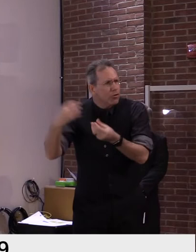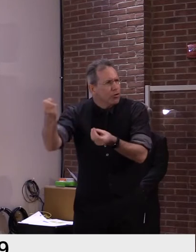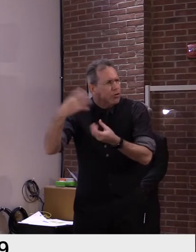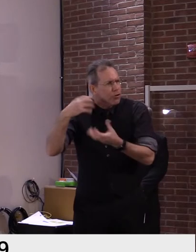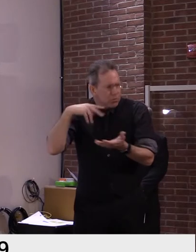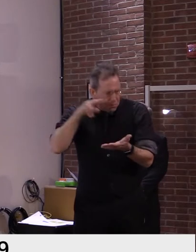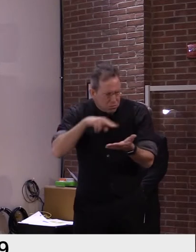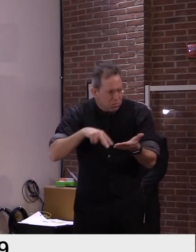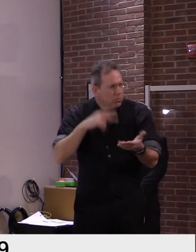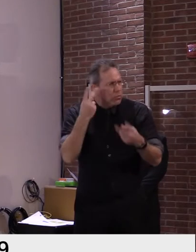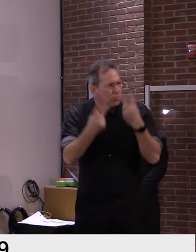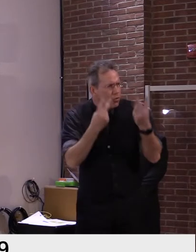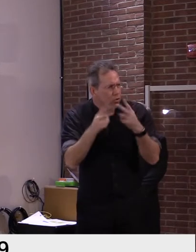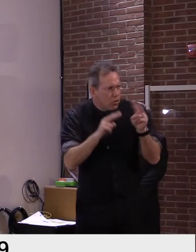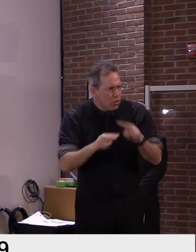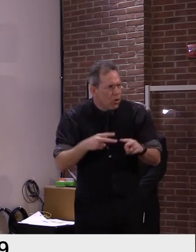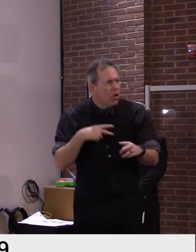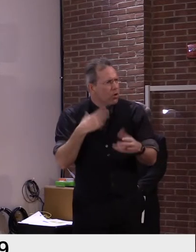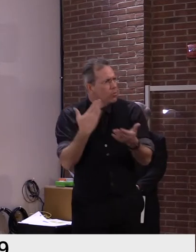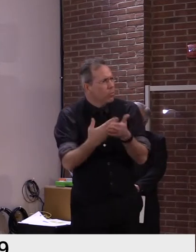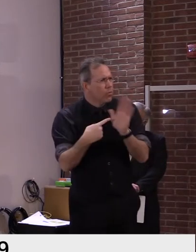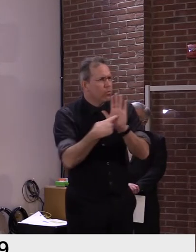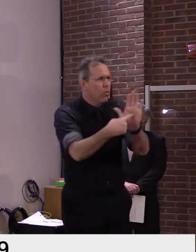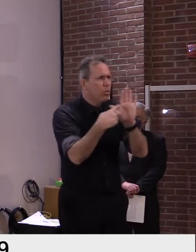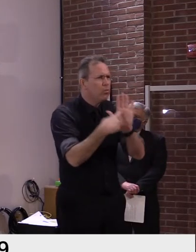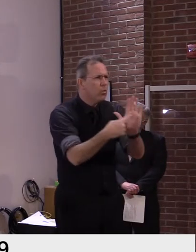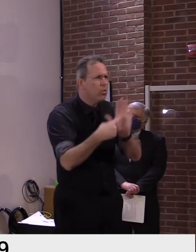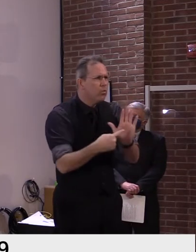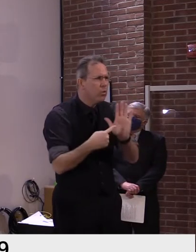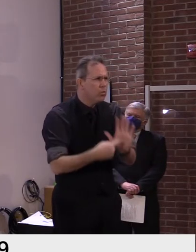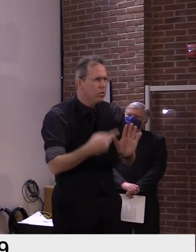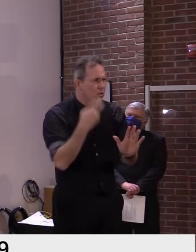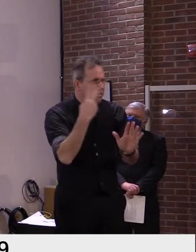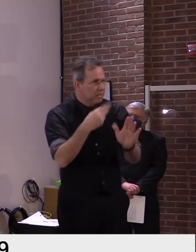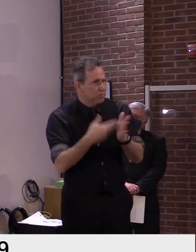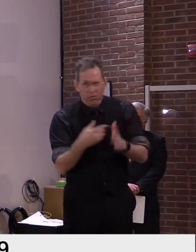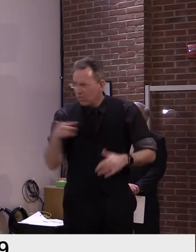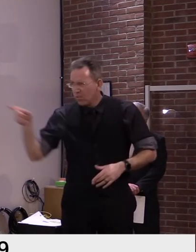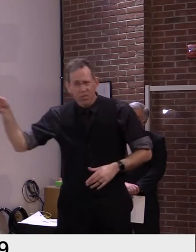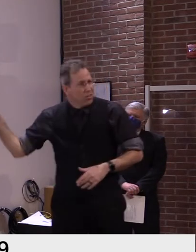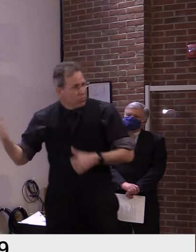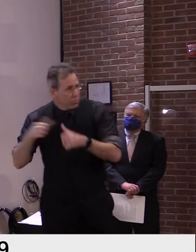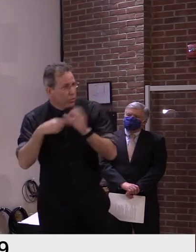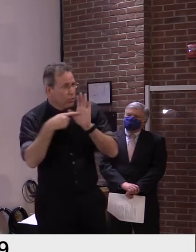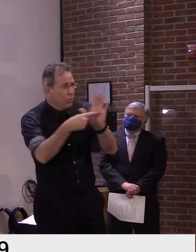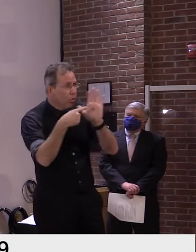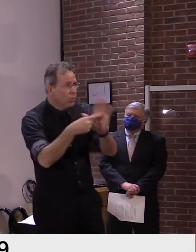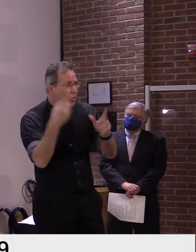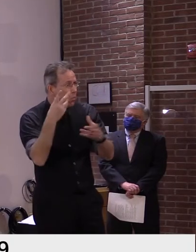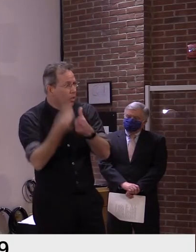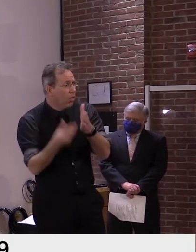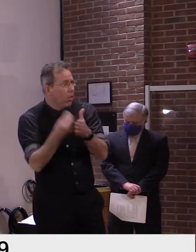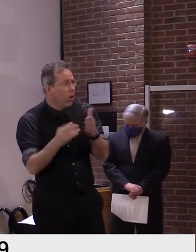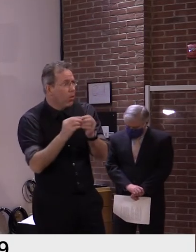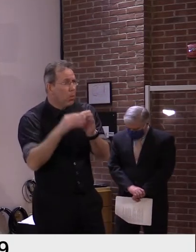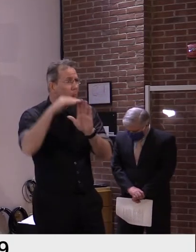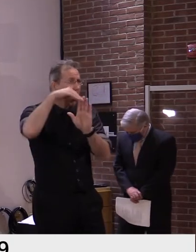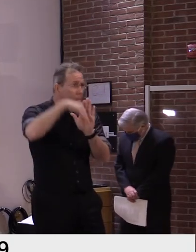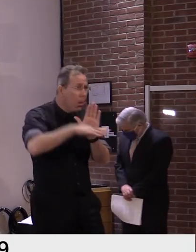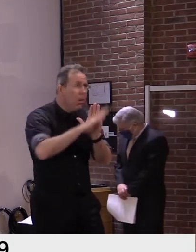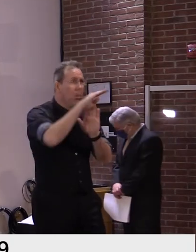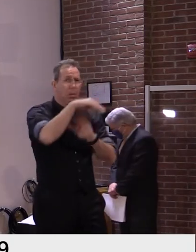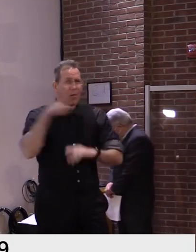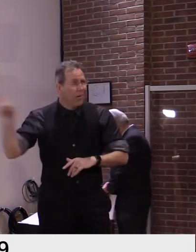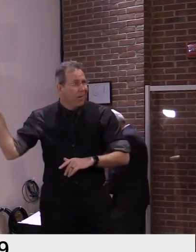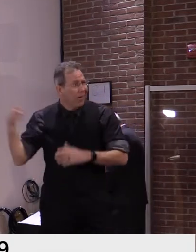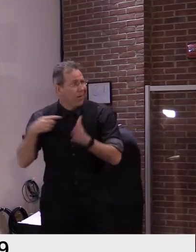related the pandemic, because they're not getting that interaction, the social interaction that they need in